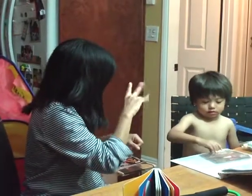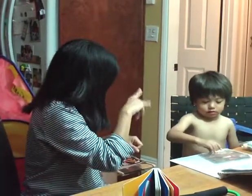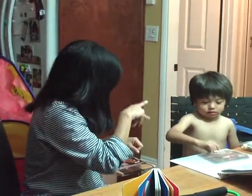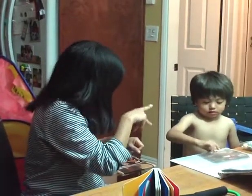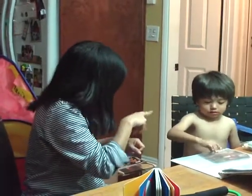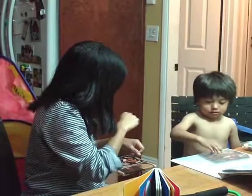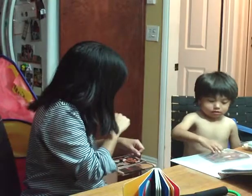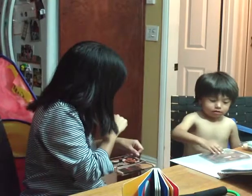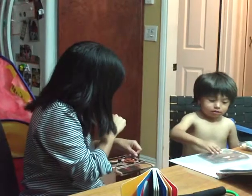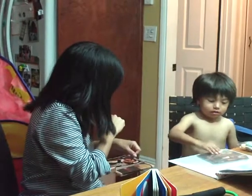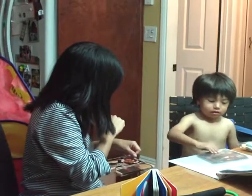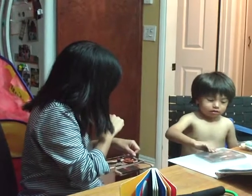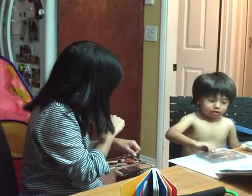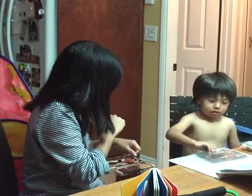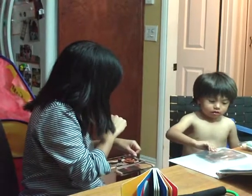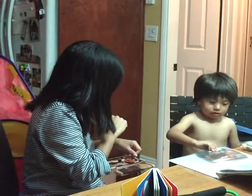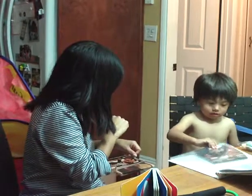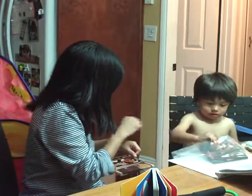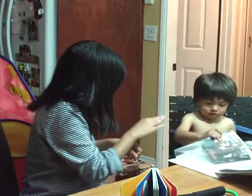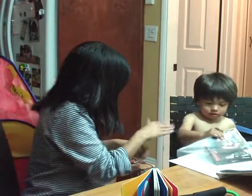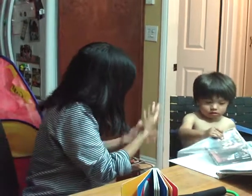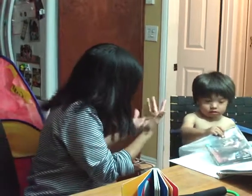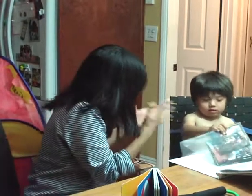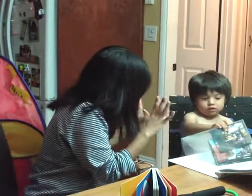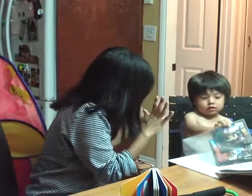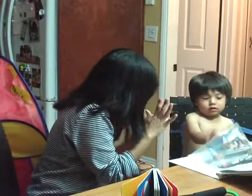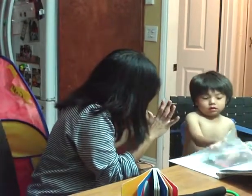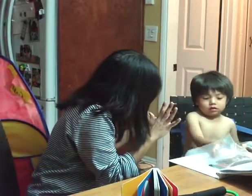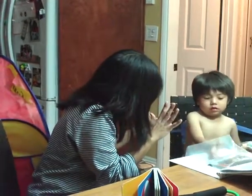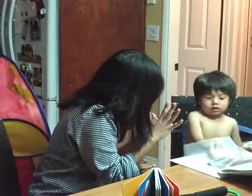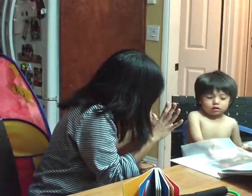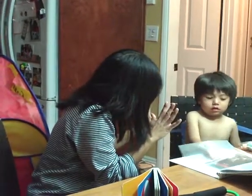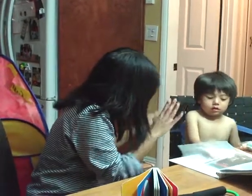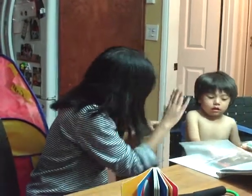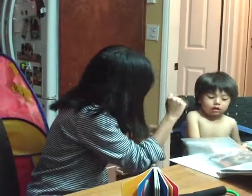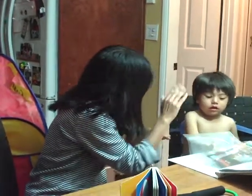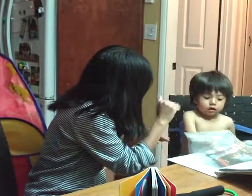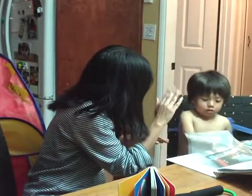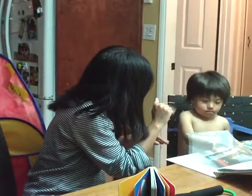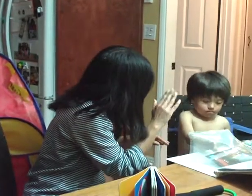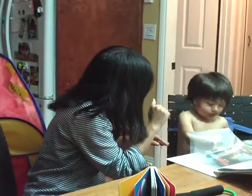I too. You all done? Say bye-bye. Bye.